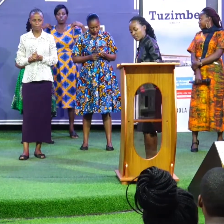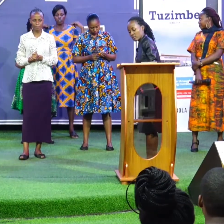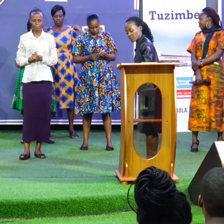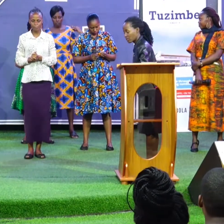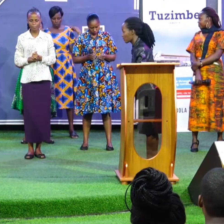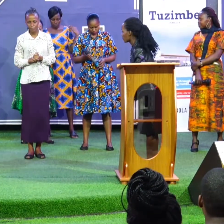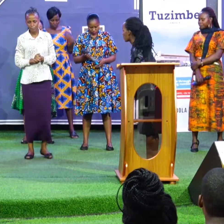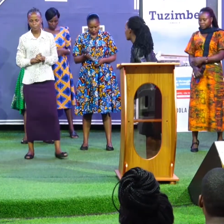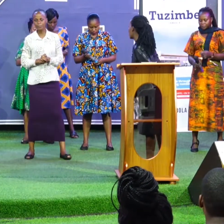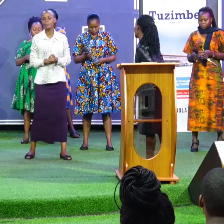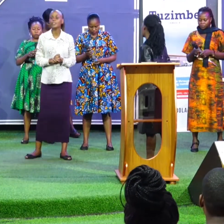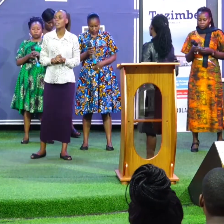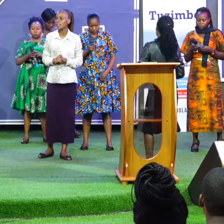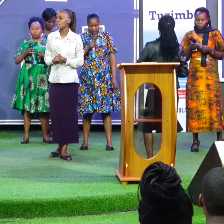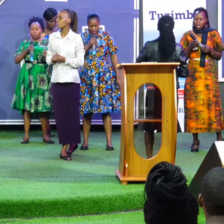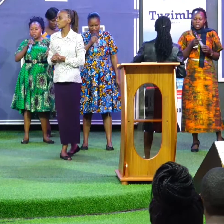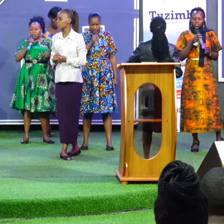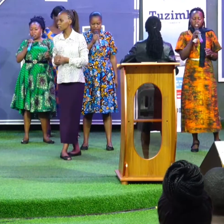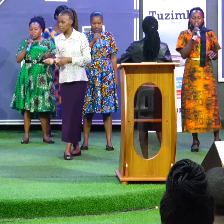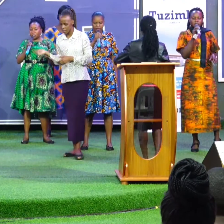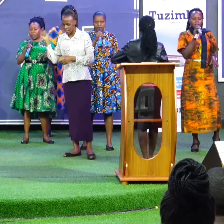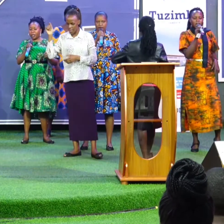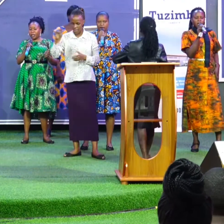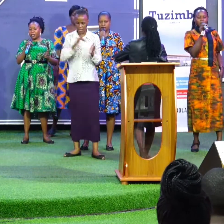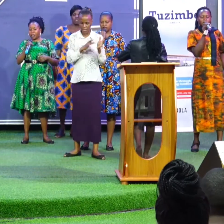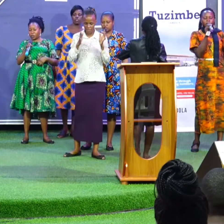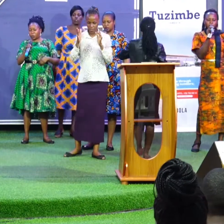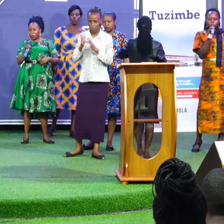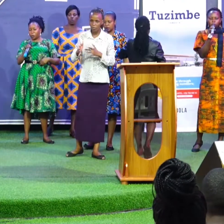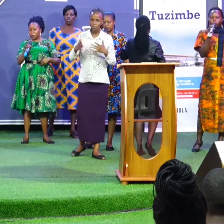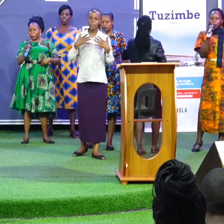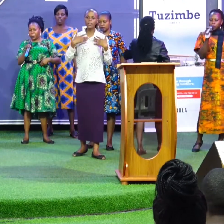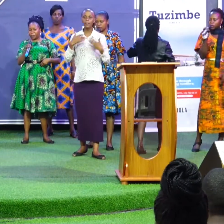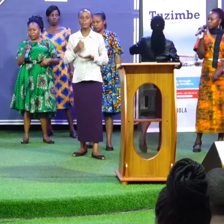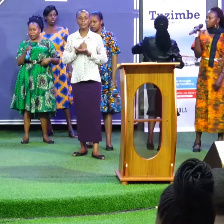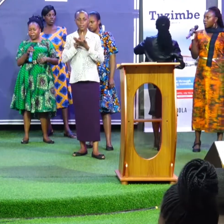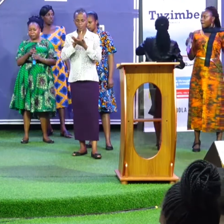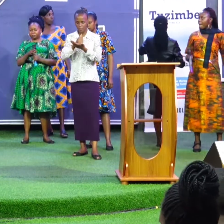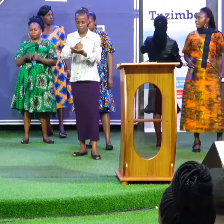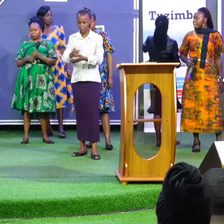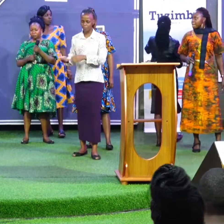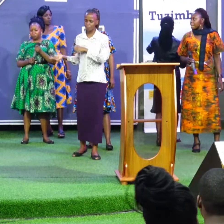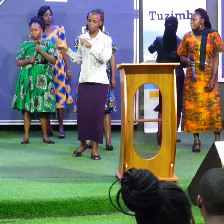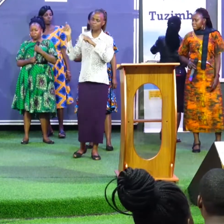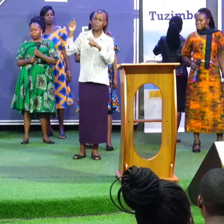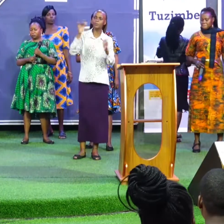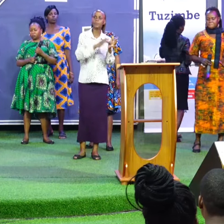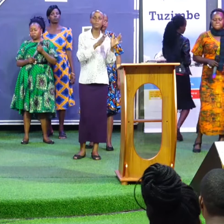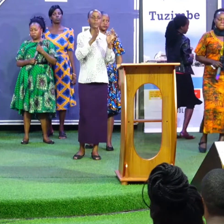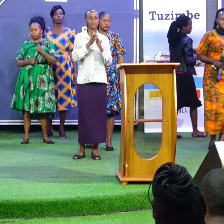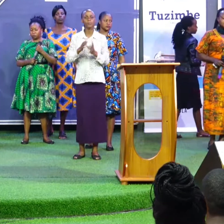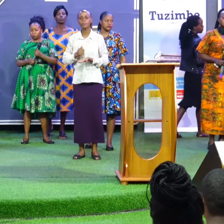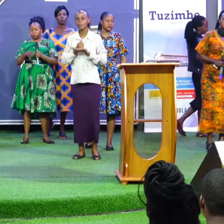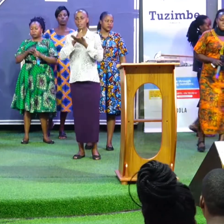Zize Yesu nyambe, Zize Yesu nyambe, oh Zize